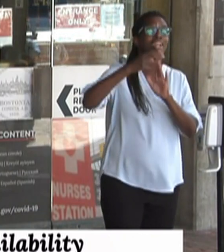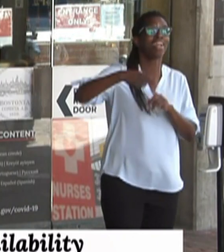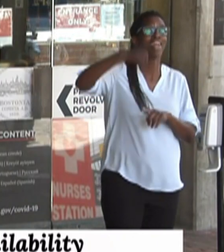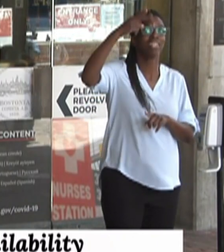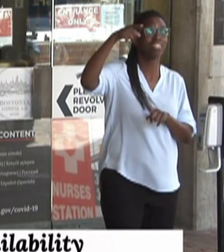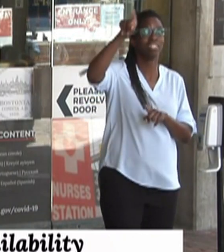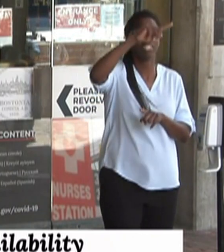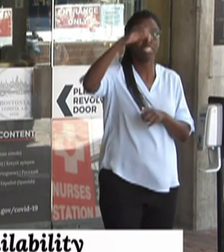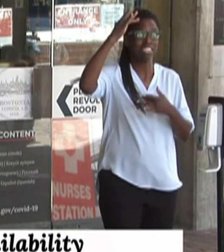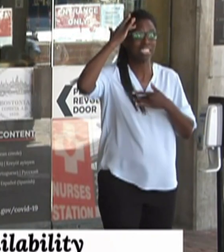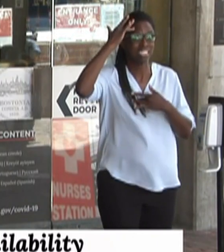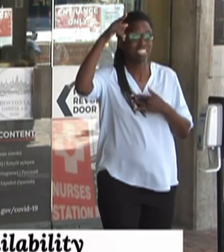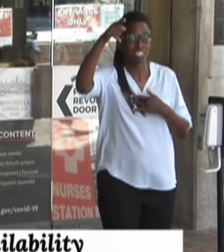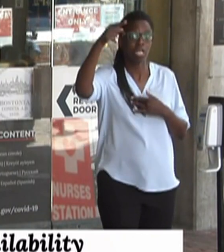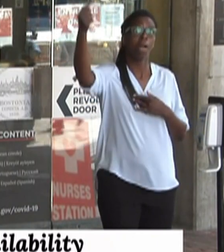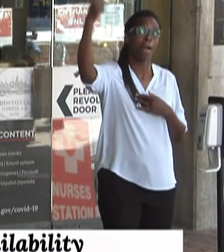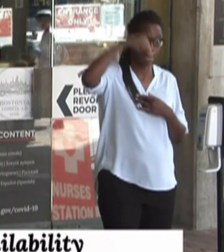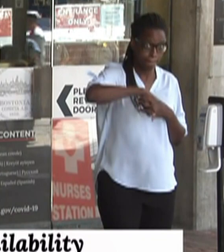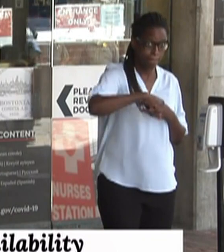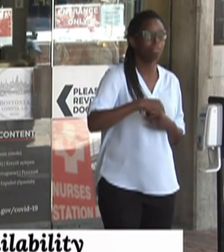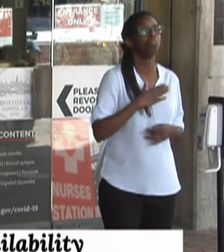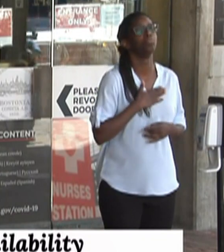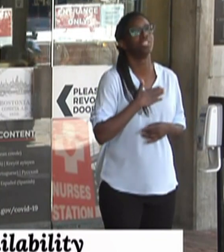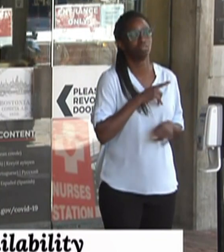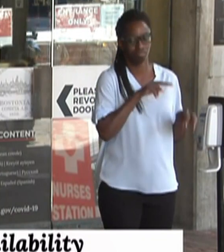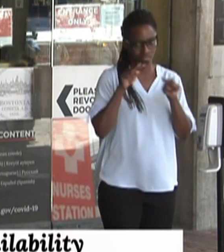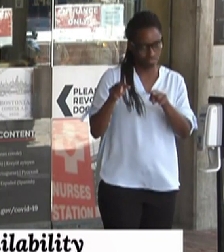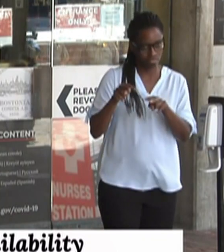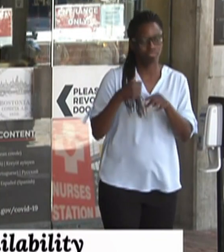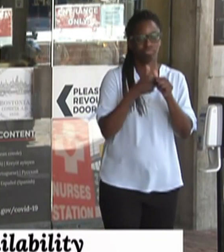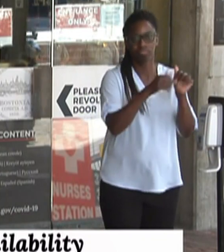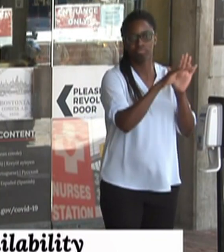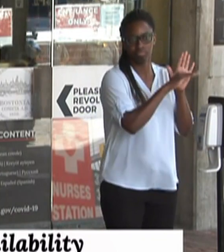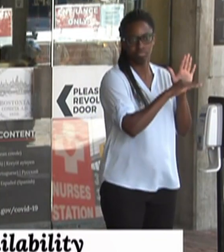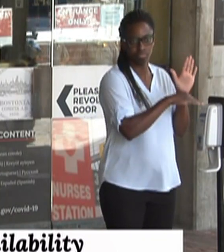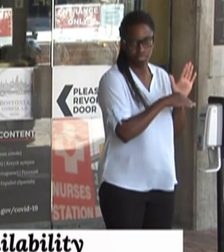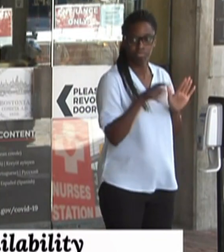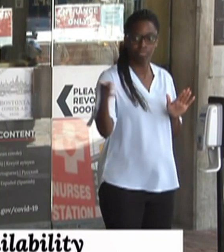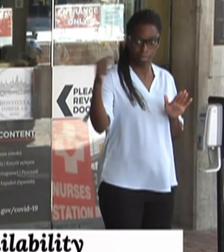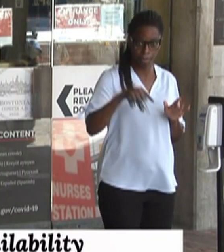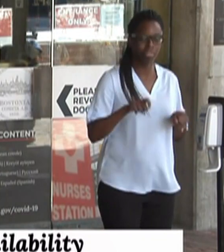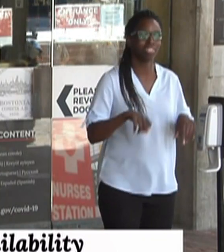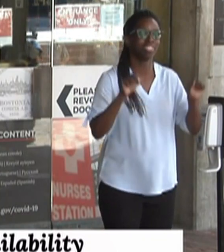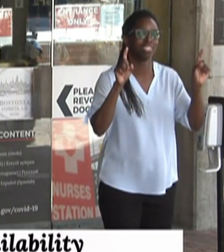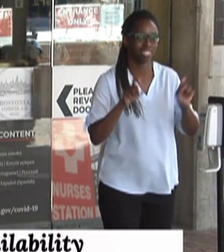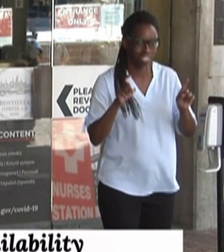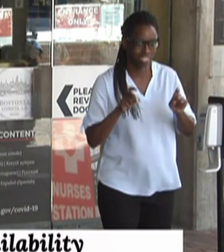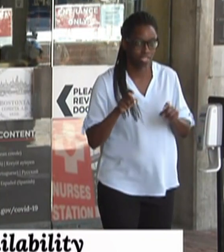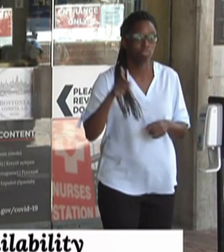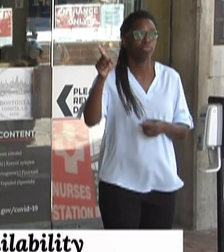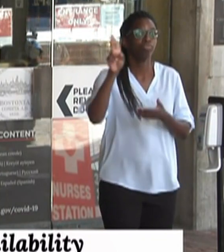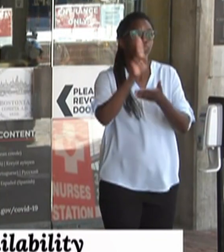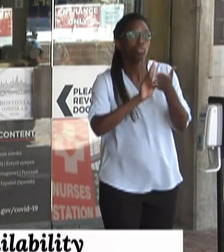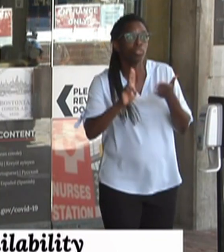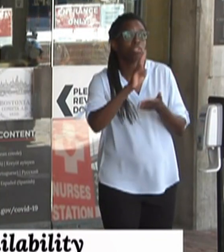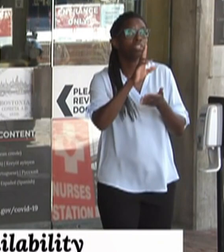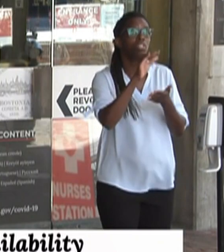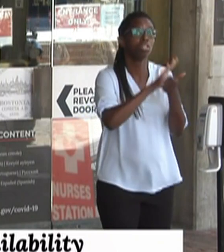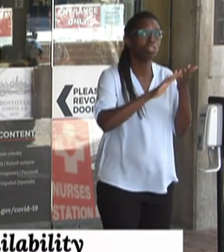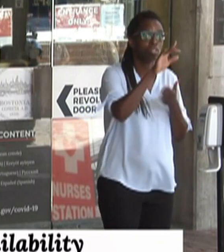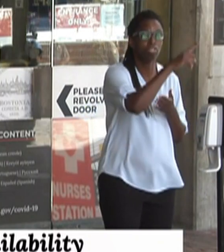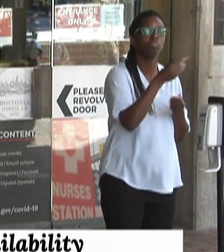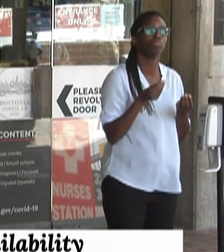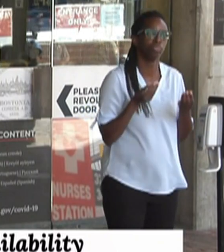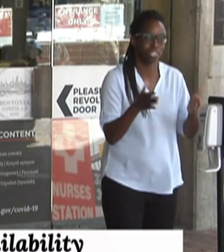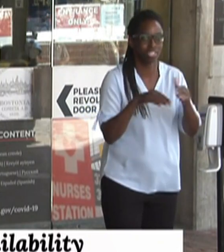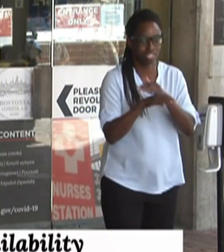guidance. Follow the guidance laid out by your college, and make every effort to keep yourself and your community safe. And